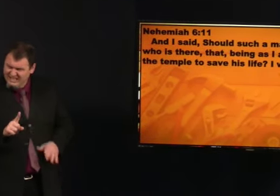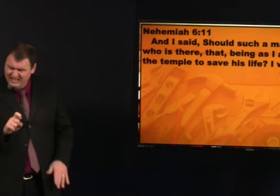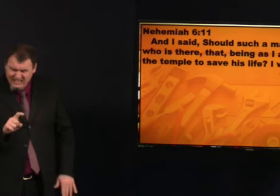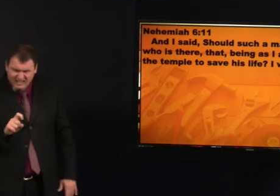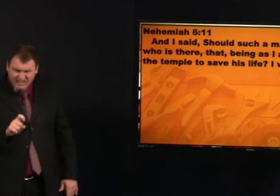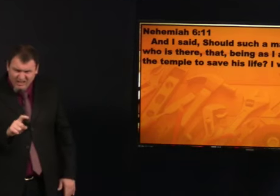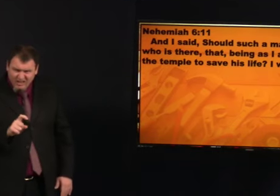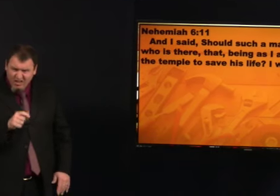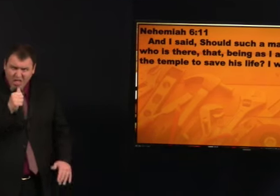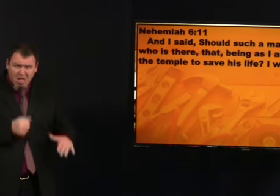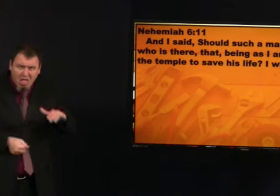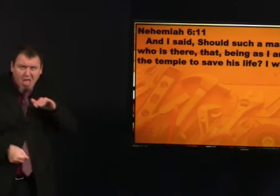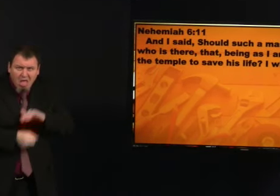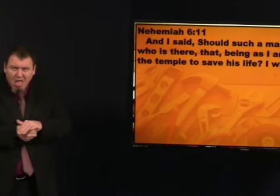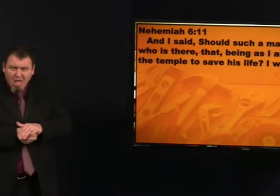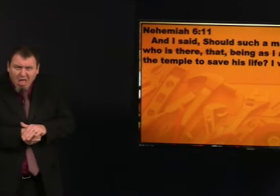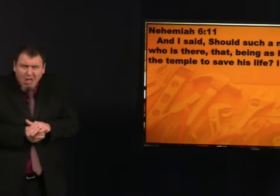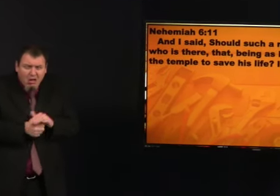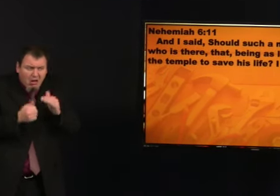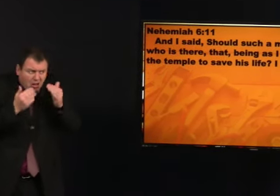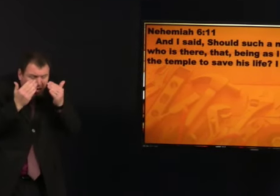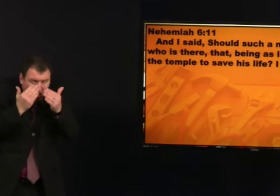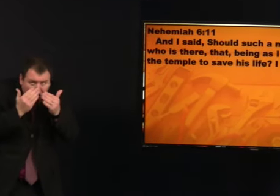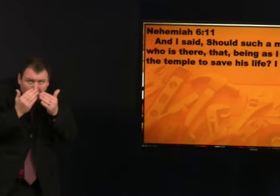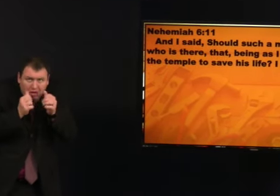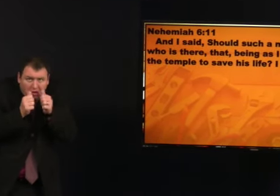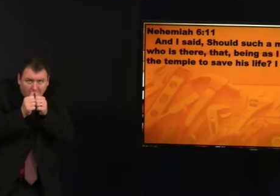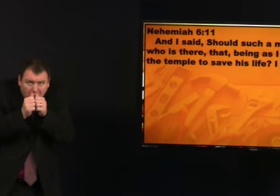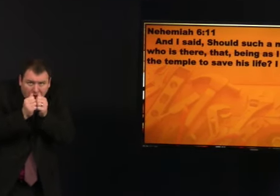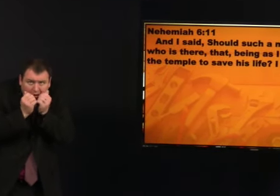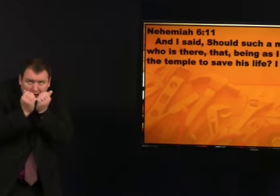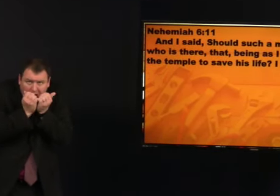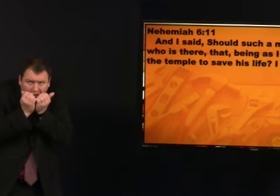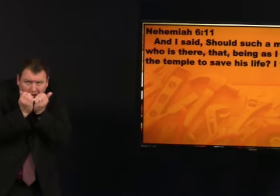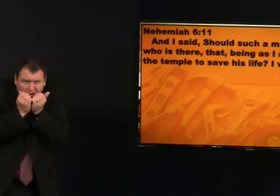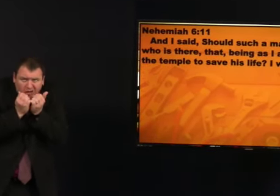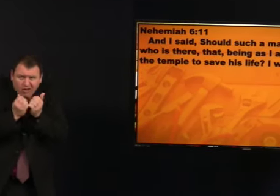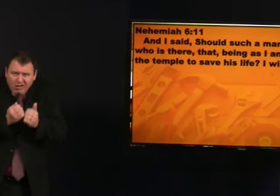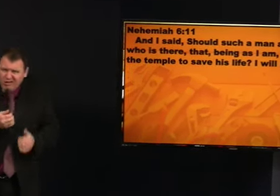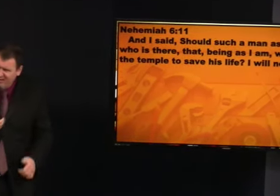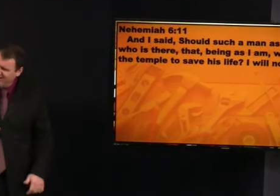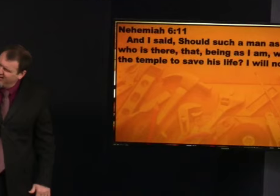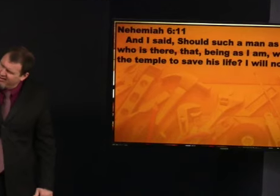"Should such a man as I flee and go into hiding?"